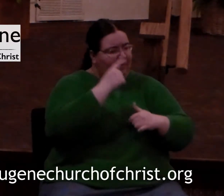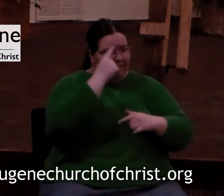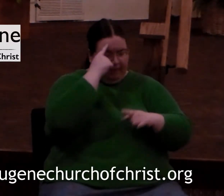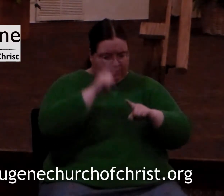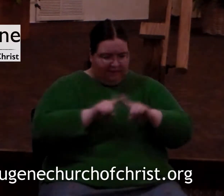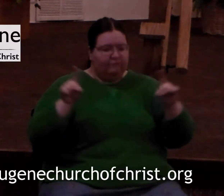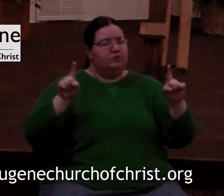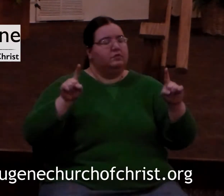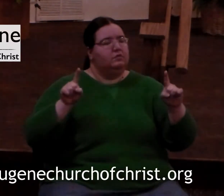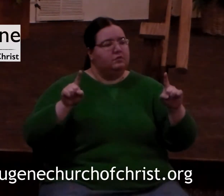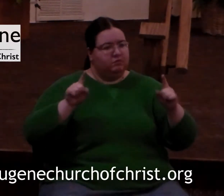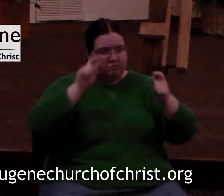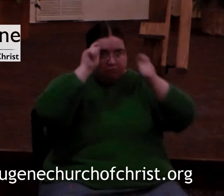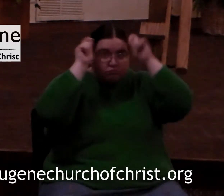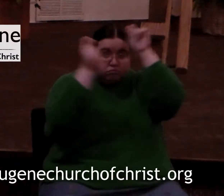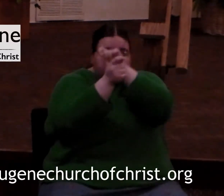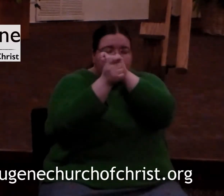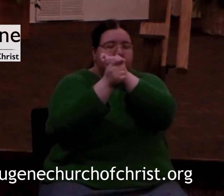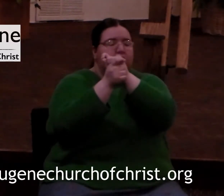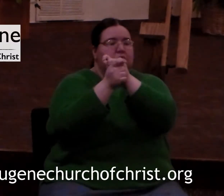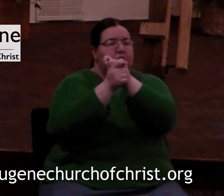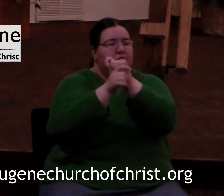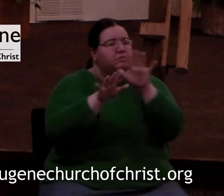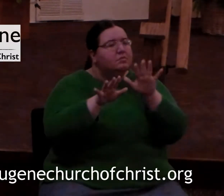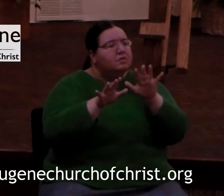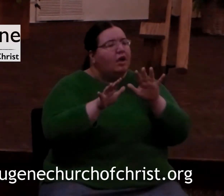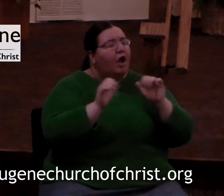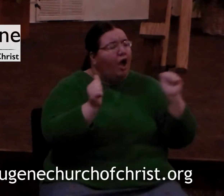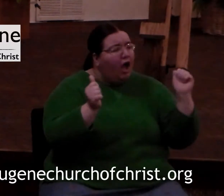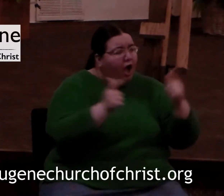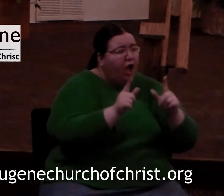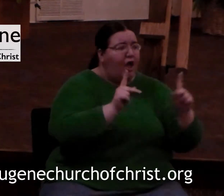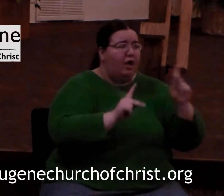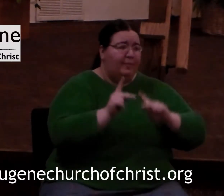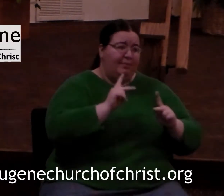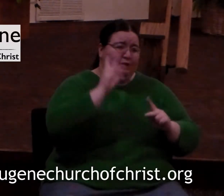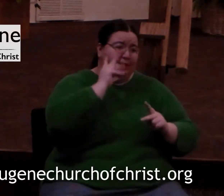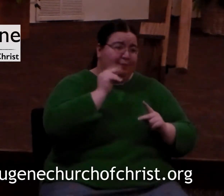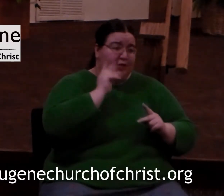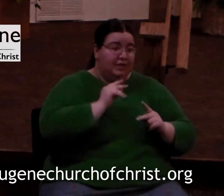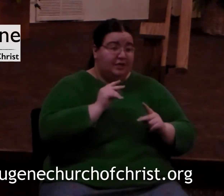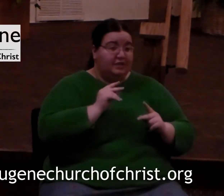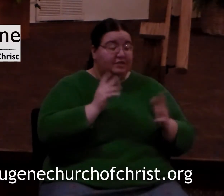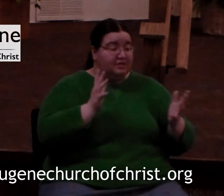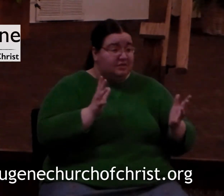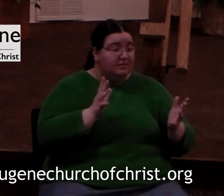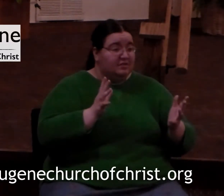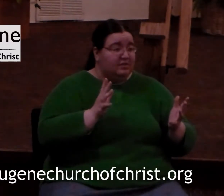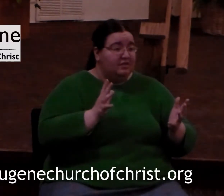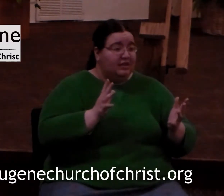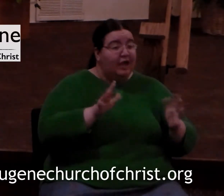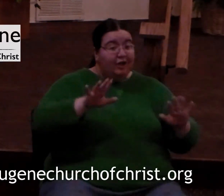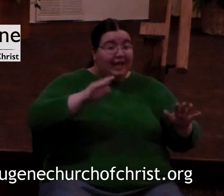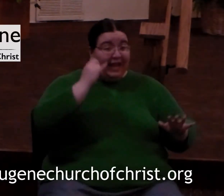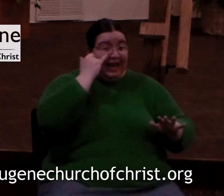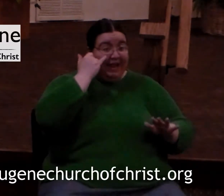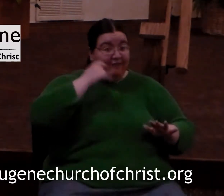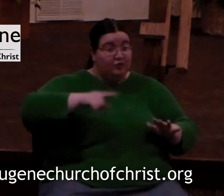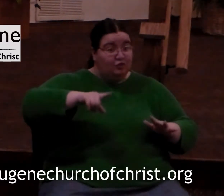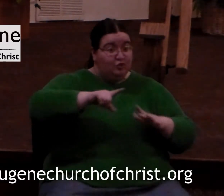And understand, we have all been there. If you have been excited about every day of church from the time you started, you should write a